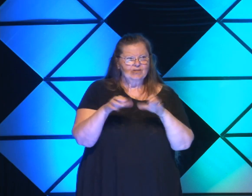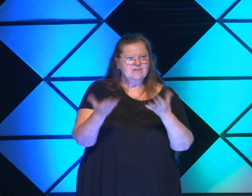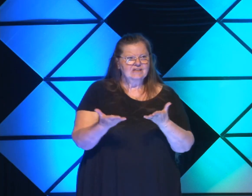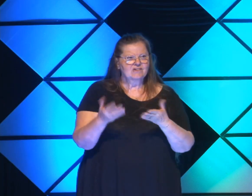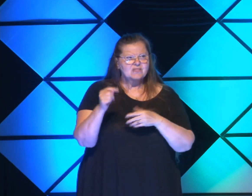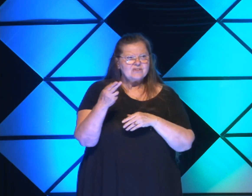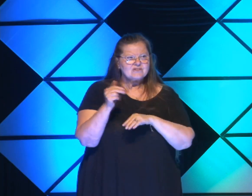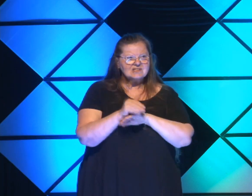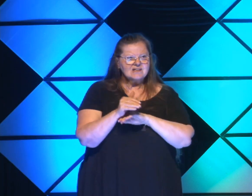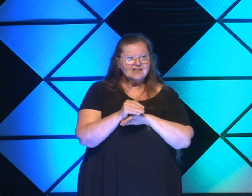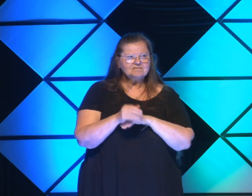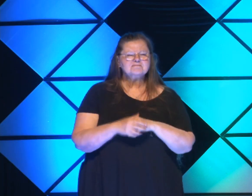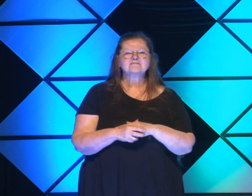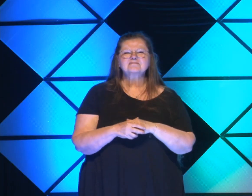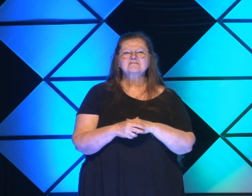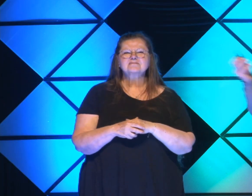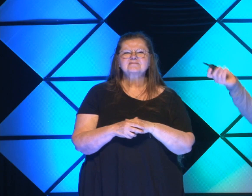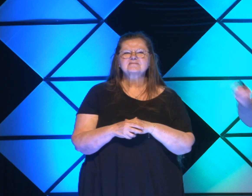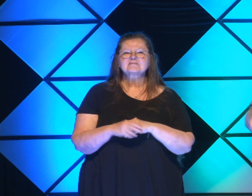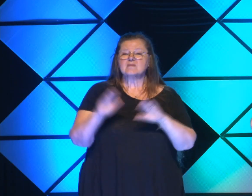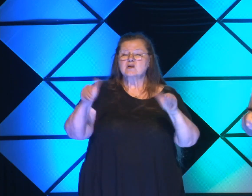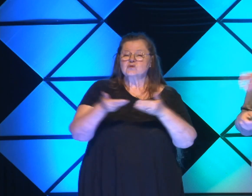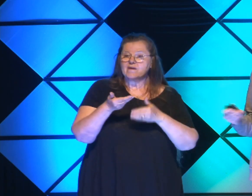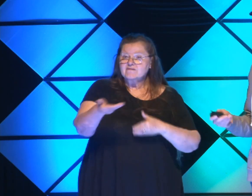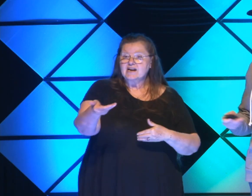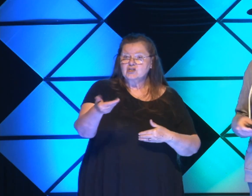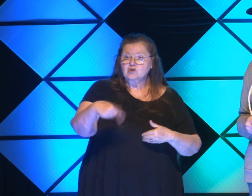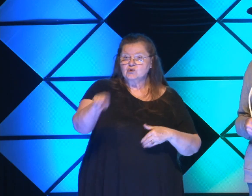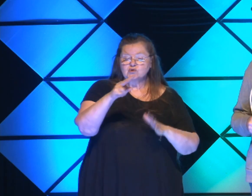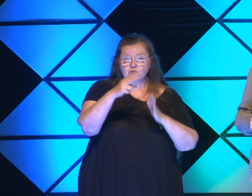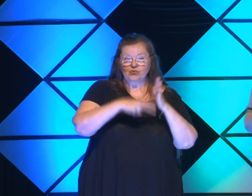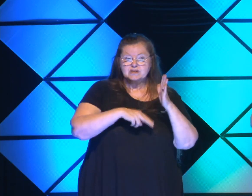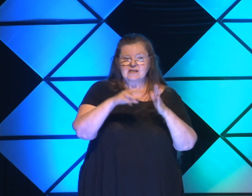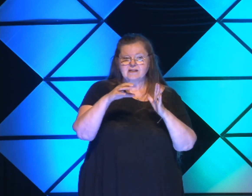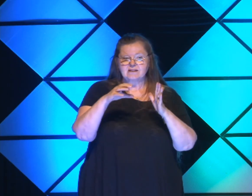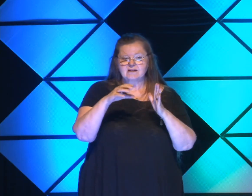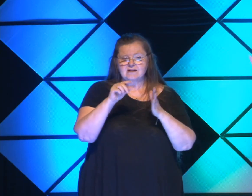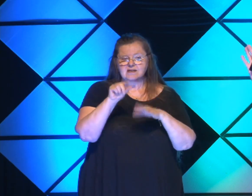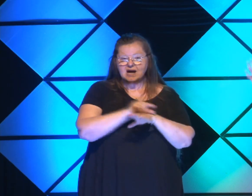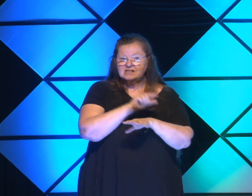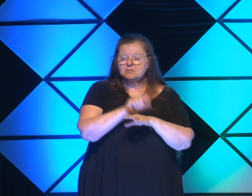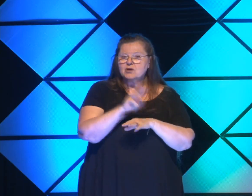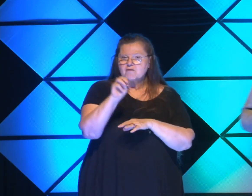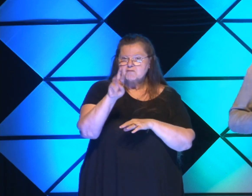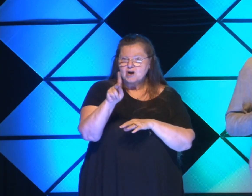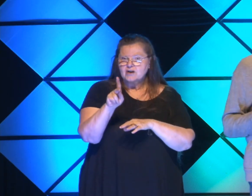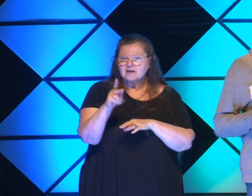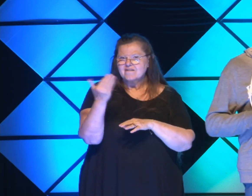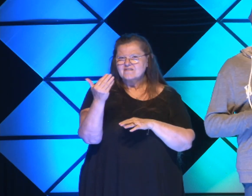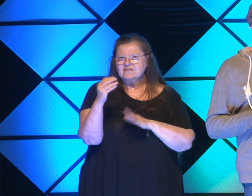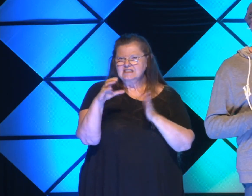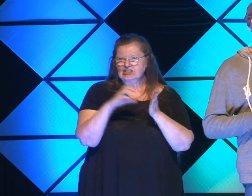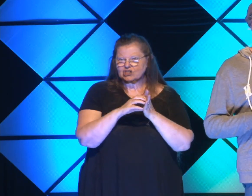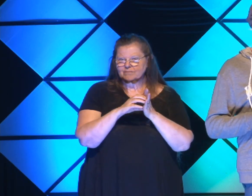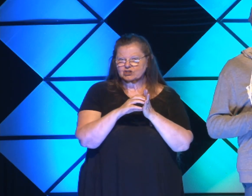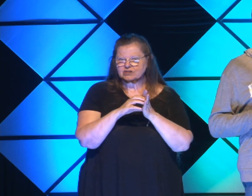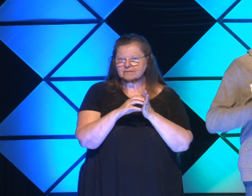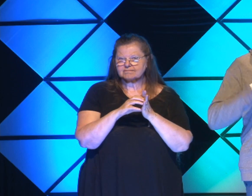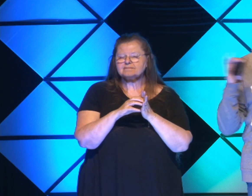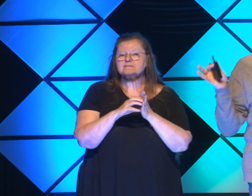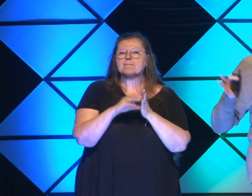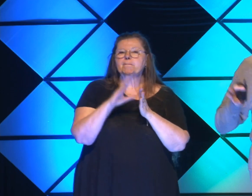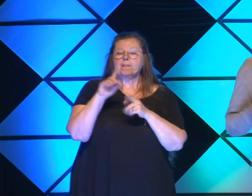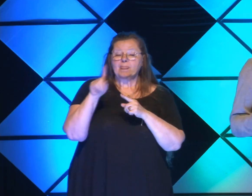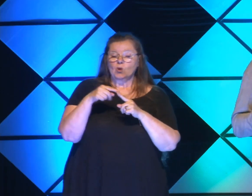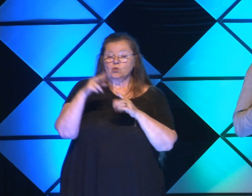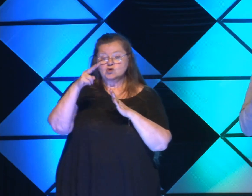Thursday nights. I want to invite you this week to read the Gospel of Mark. It's about 15 chapters. And when you